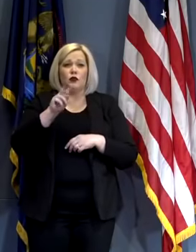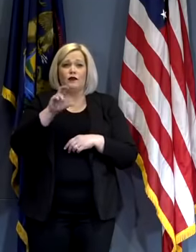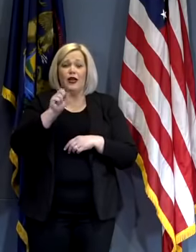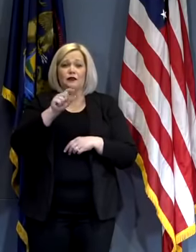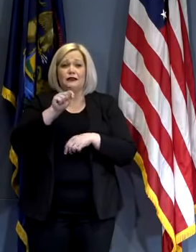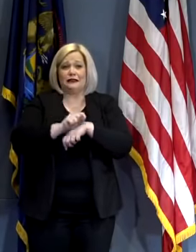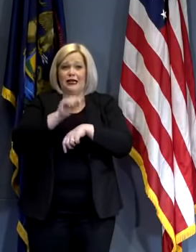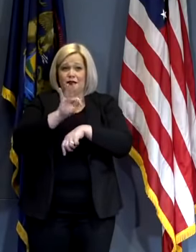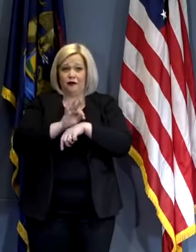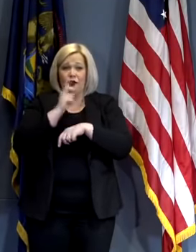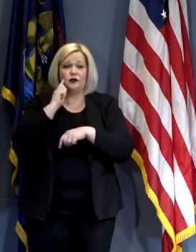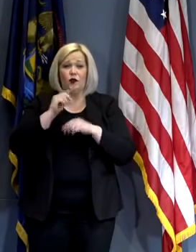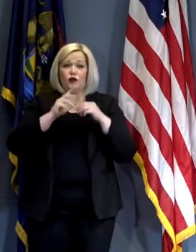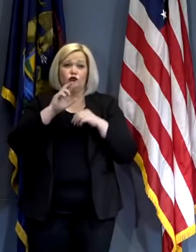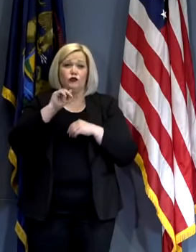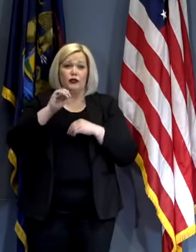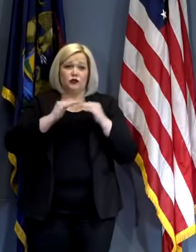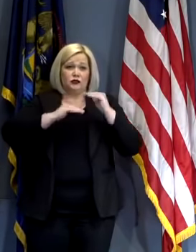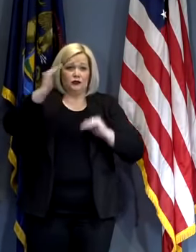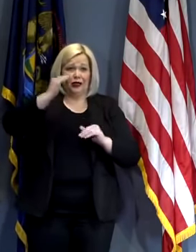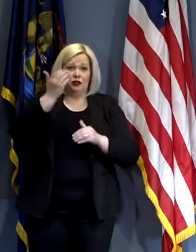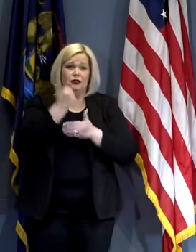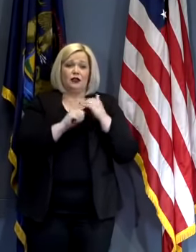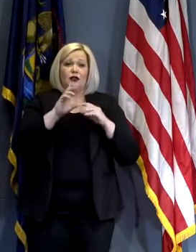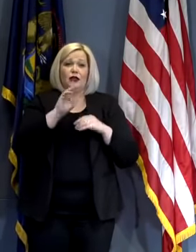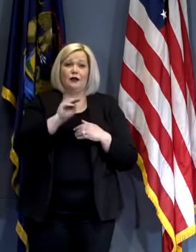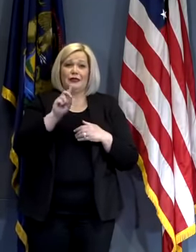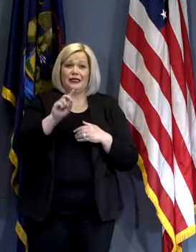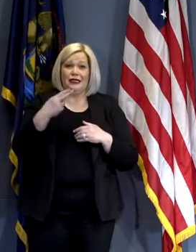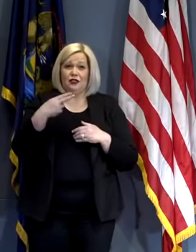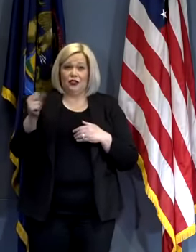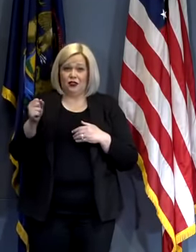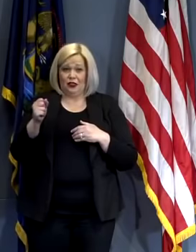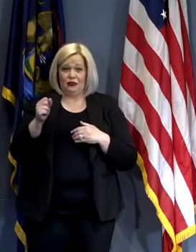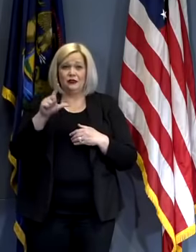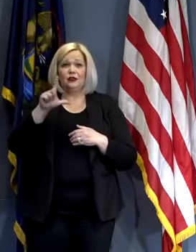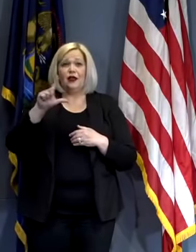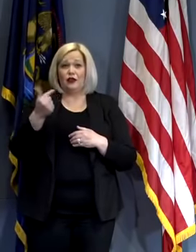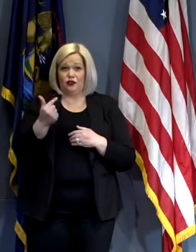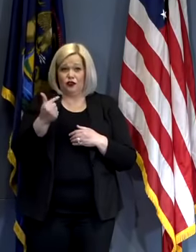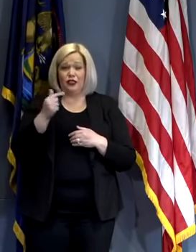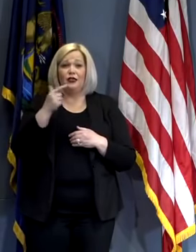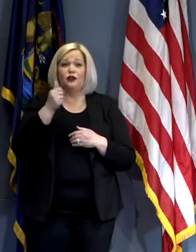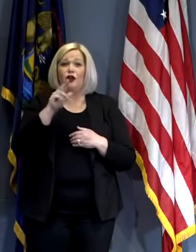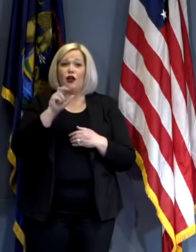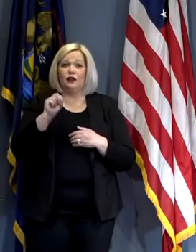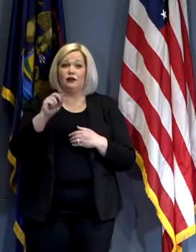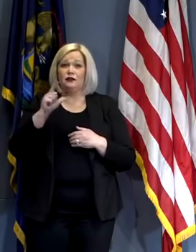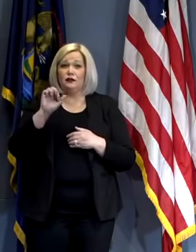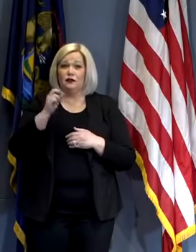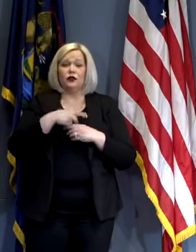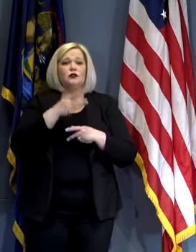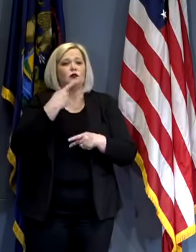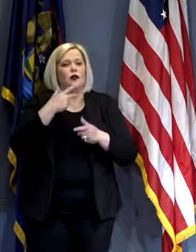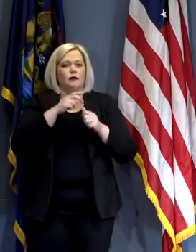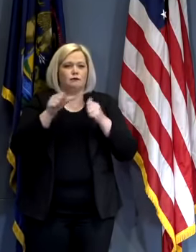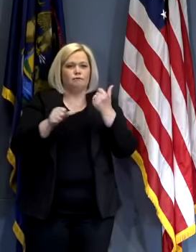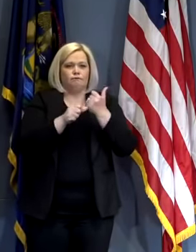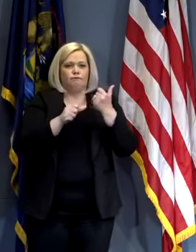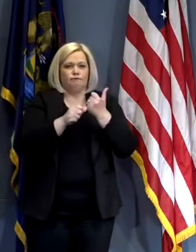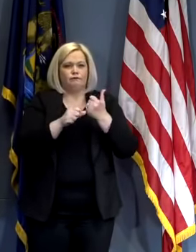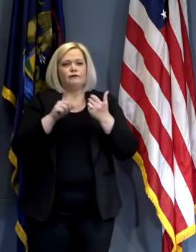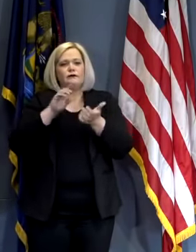Disparities within the Department of Health and Human Services. The Lieutenant Governor, Garland Gilchrist, will chair this task force, and Dr. Janae